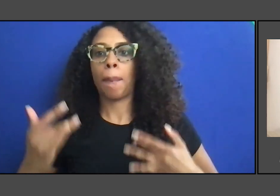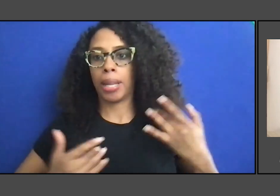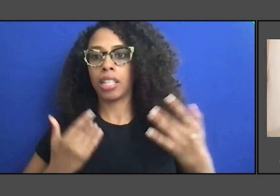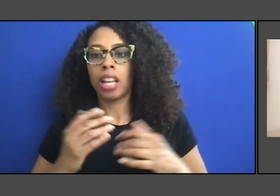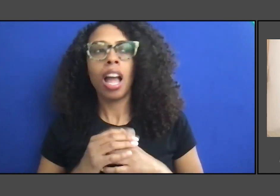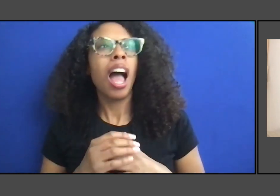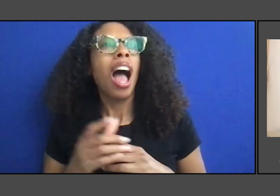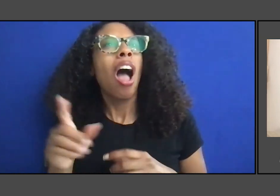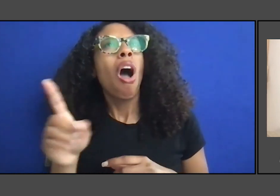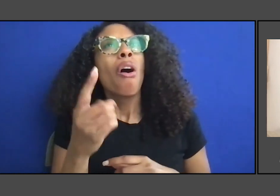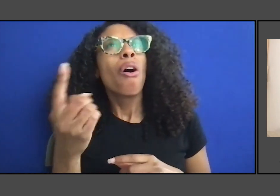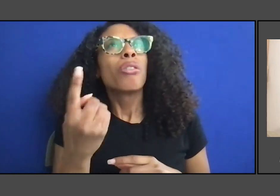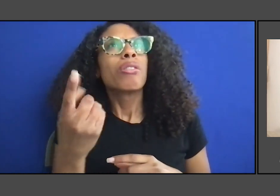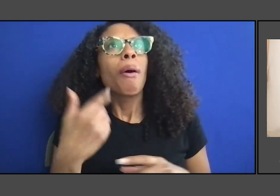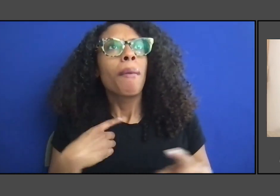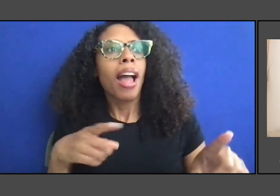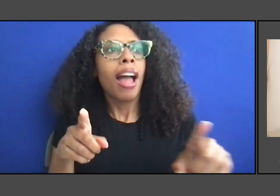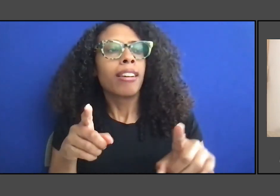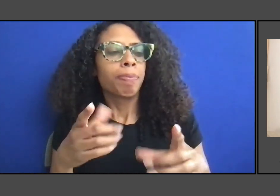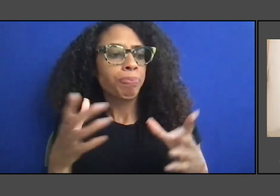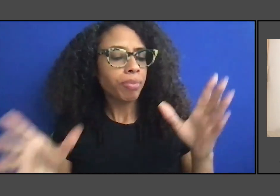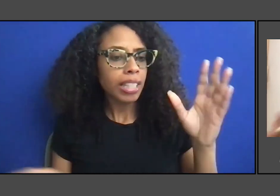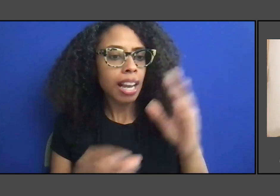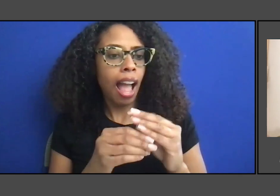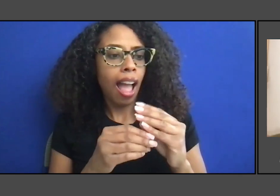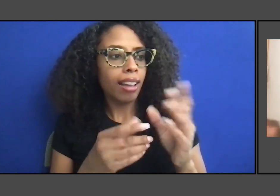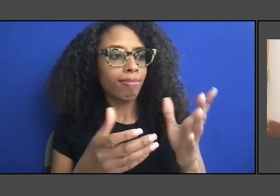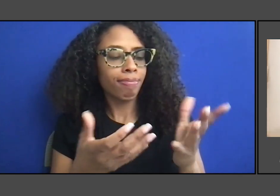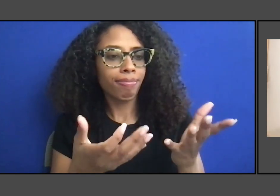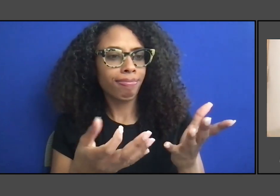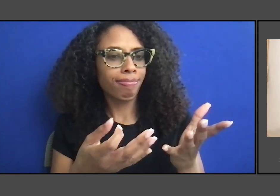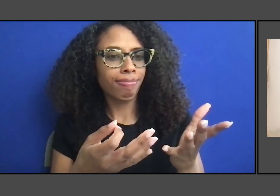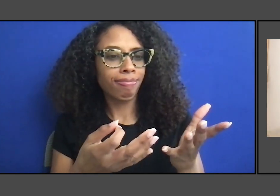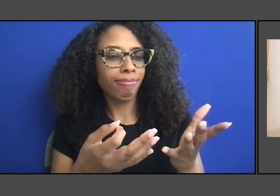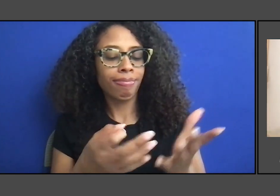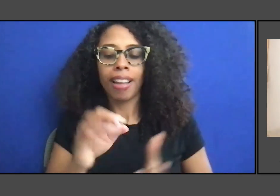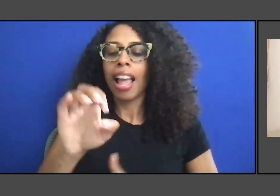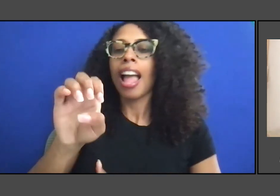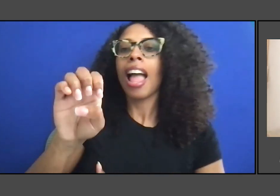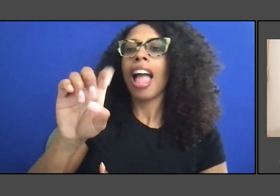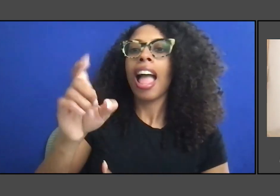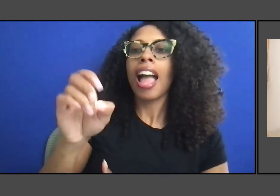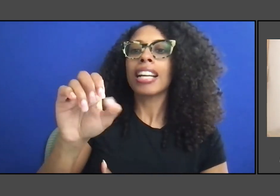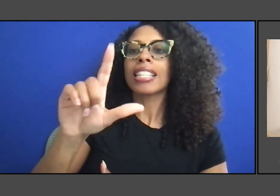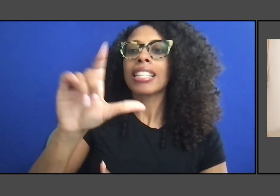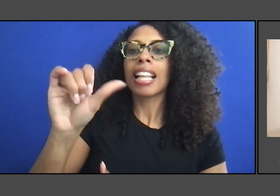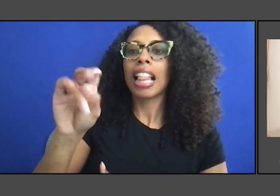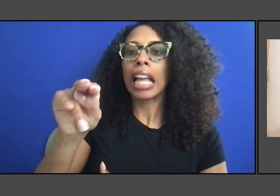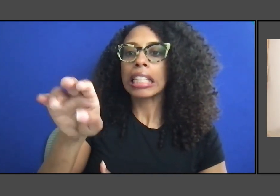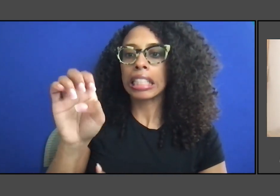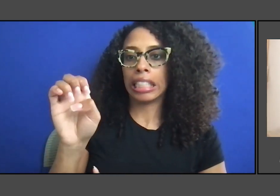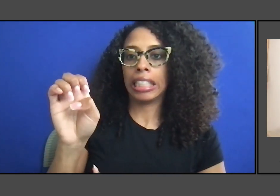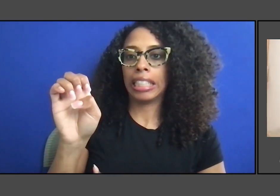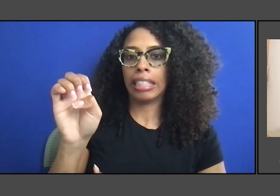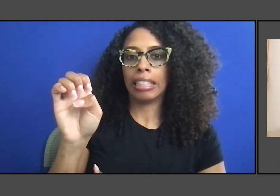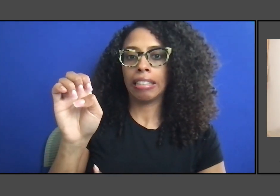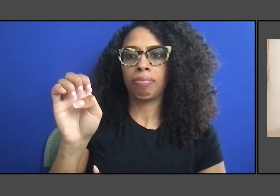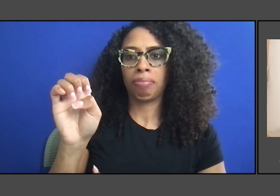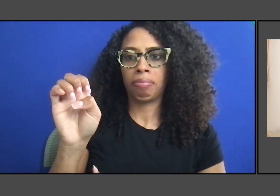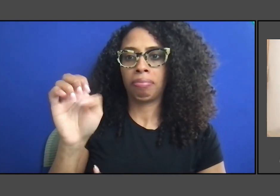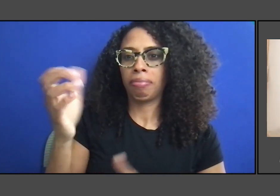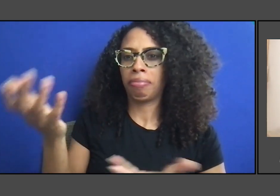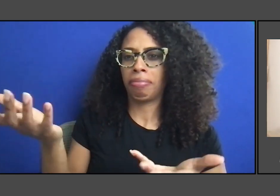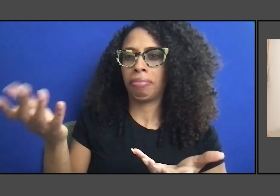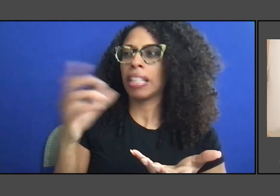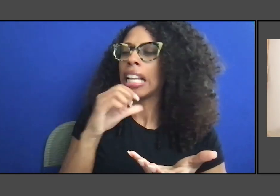excellence, just, Yeah. kind of achievement of excellence. And not in a way a standardized sense of